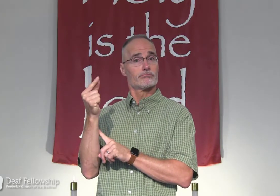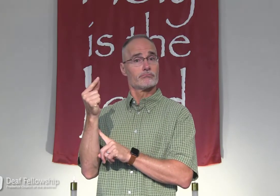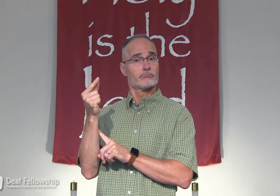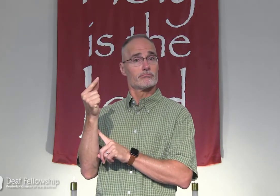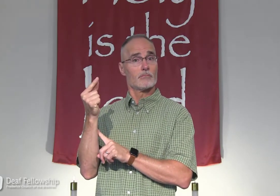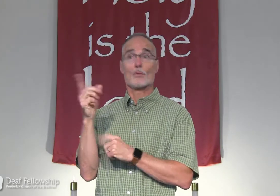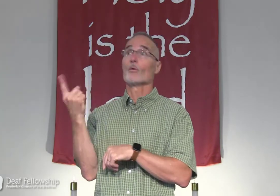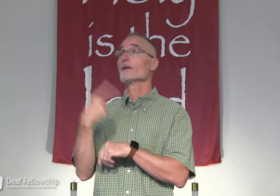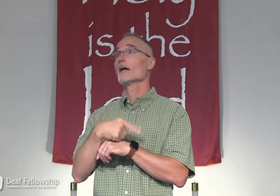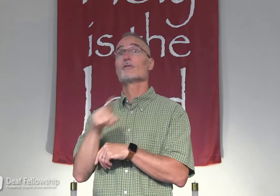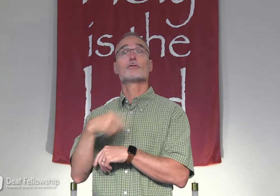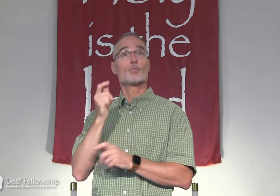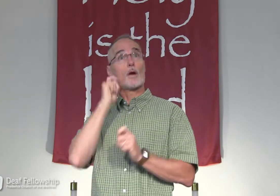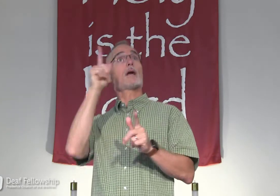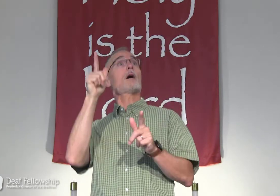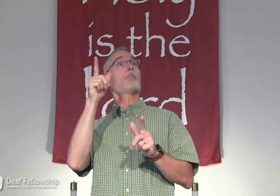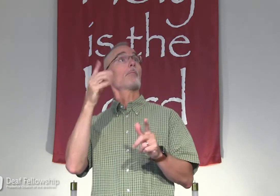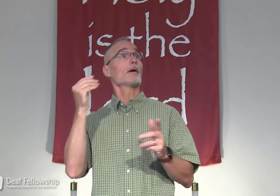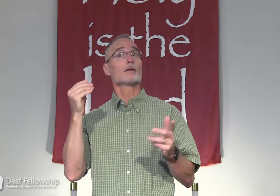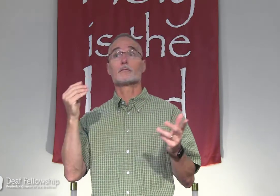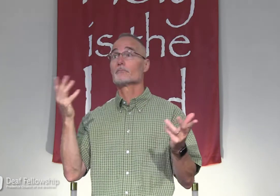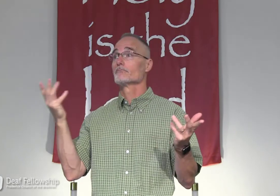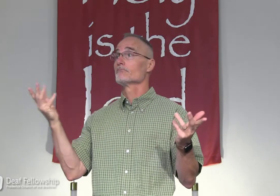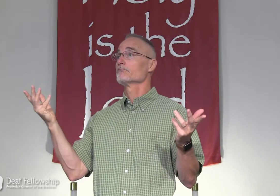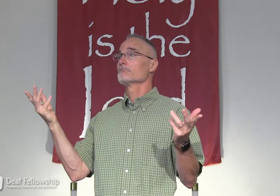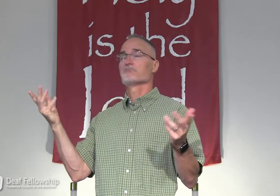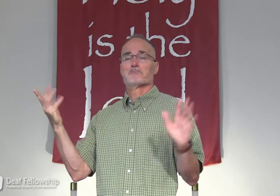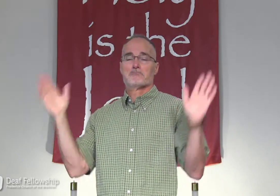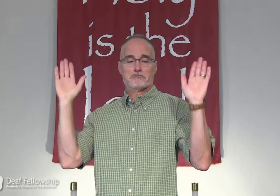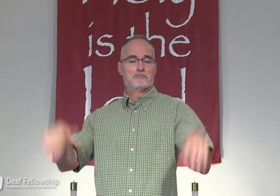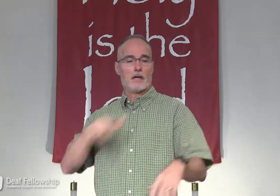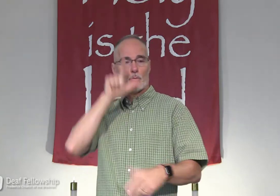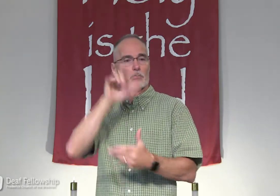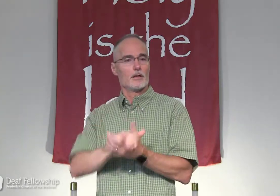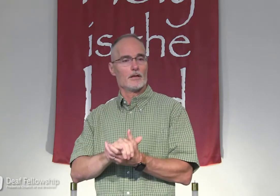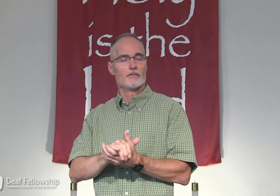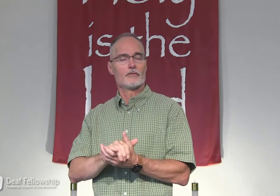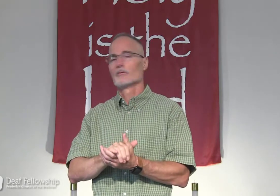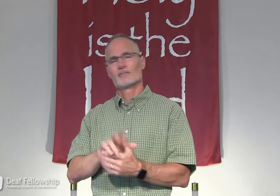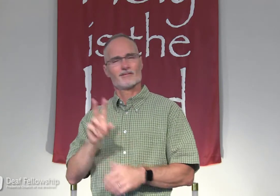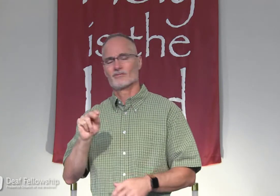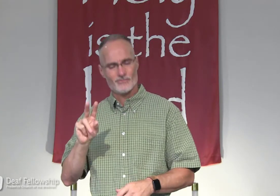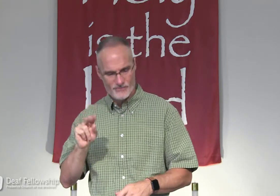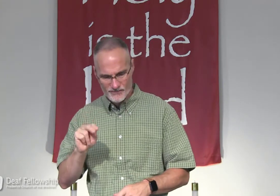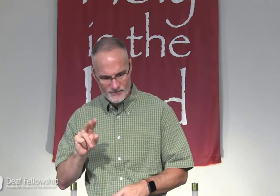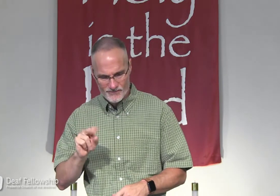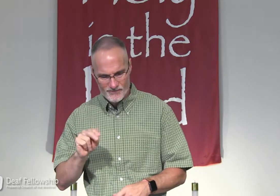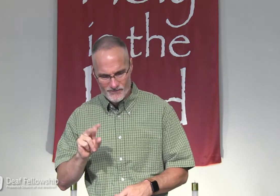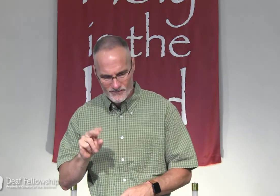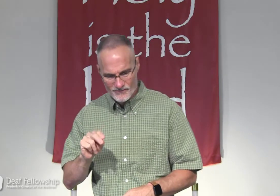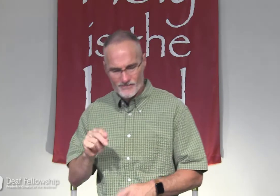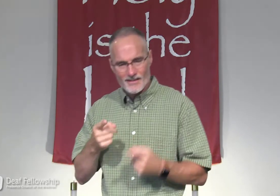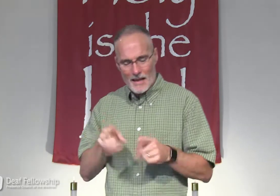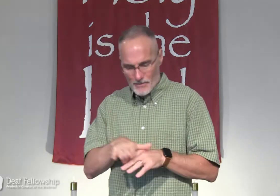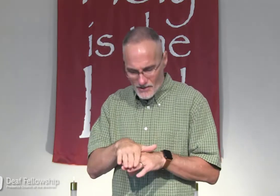And apostasy doesn't happen all of a sudden. Don't just wake up one day saying you don't believe